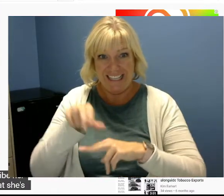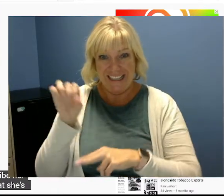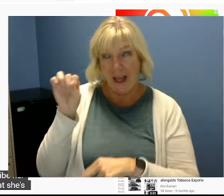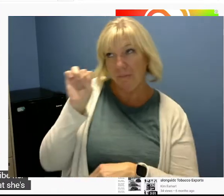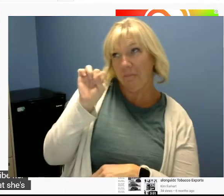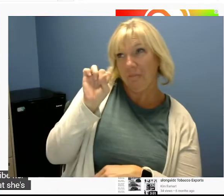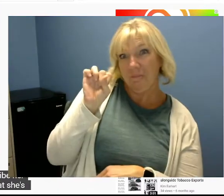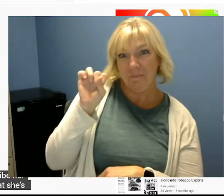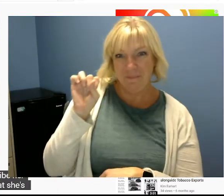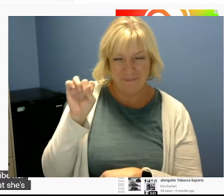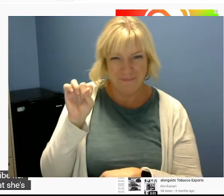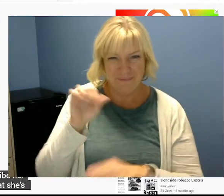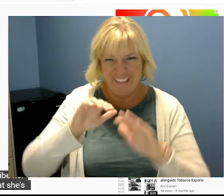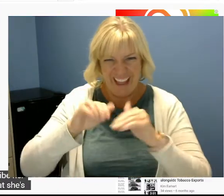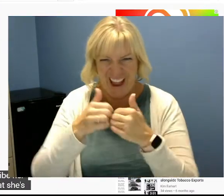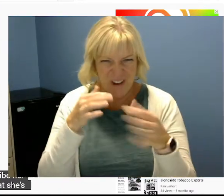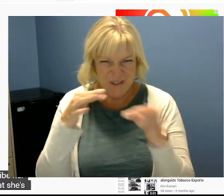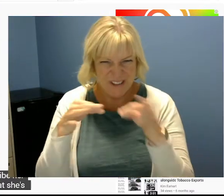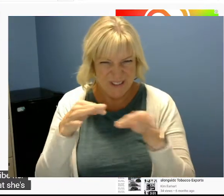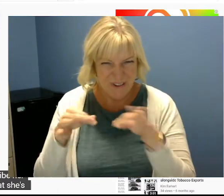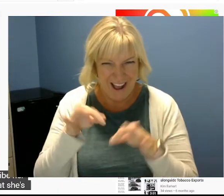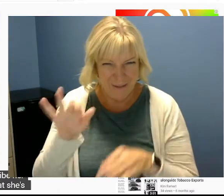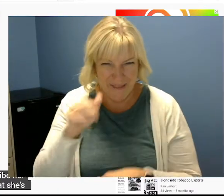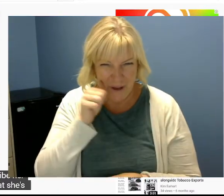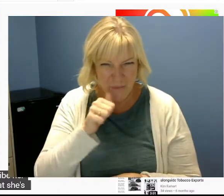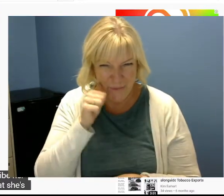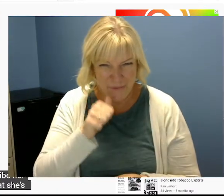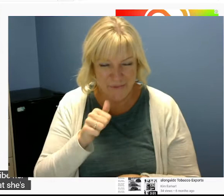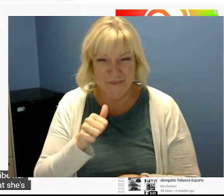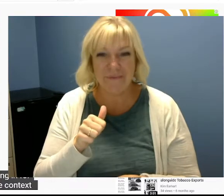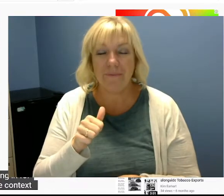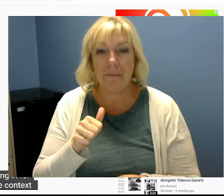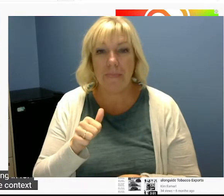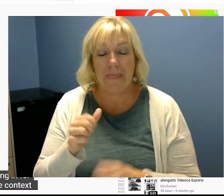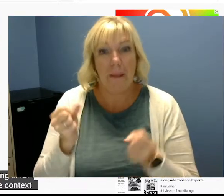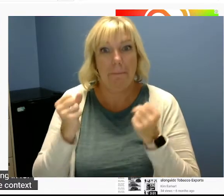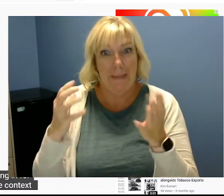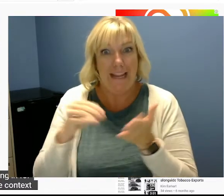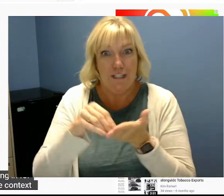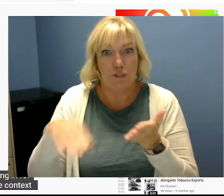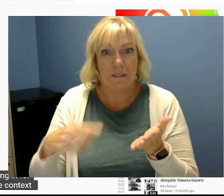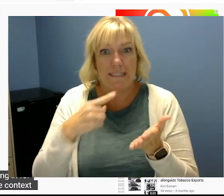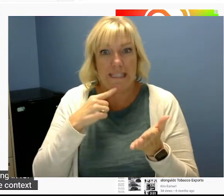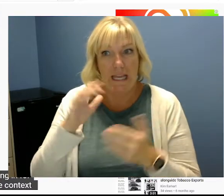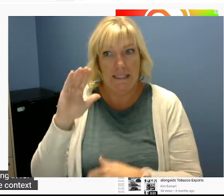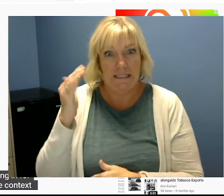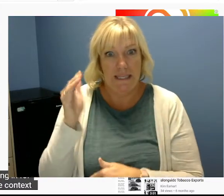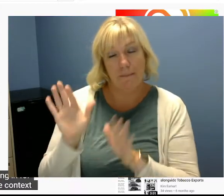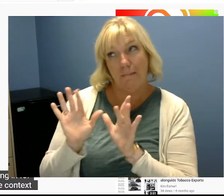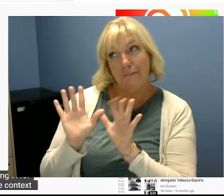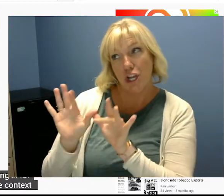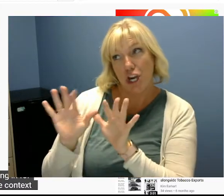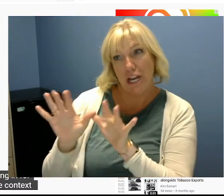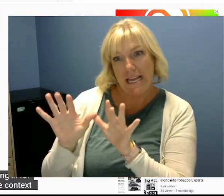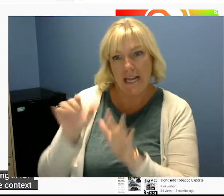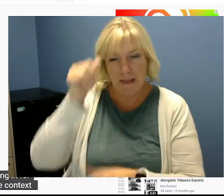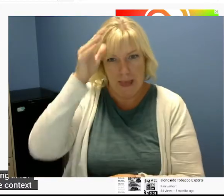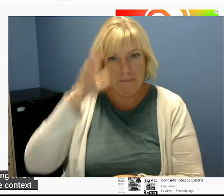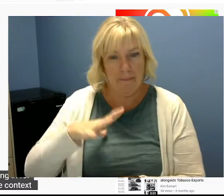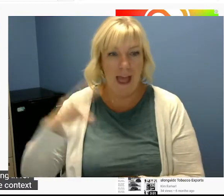think about how you would describe her. And students usually say, that she's flirting with the man who's kind of leaning in for a